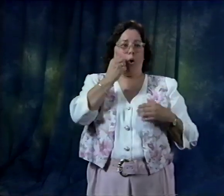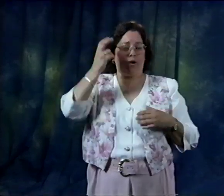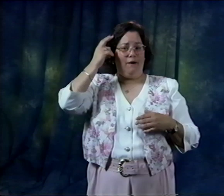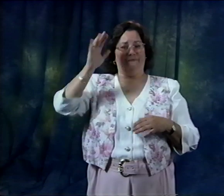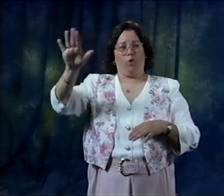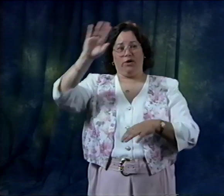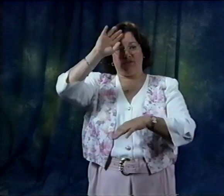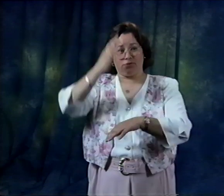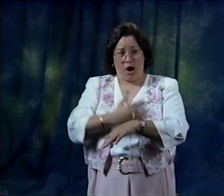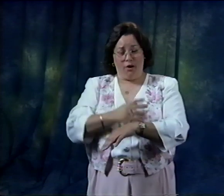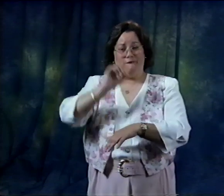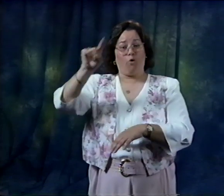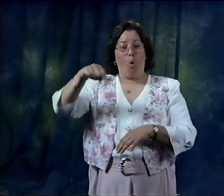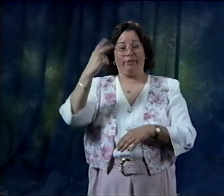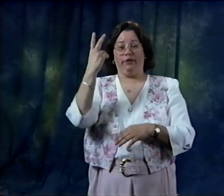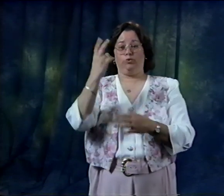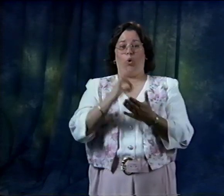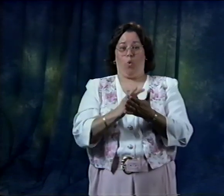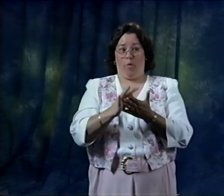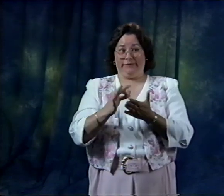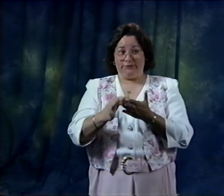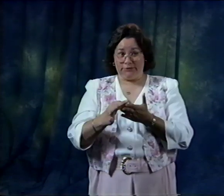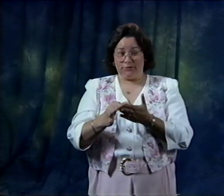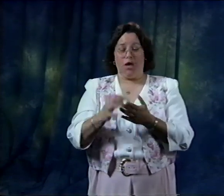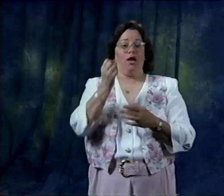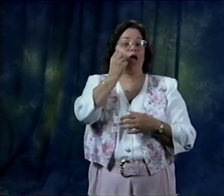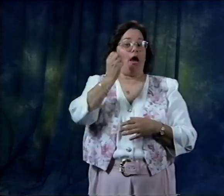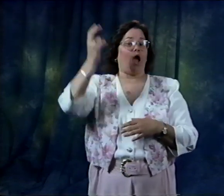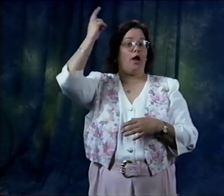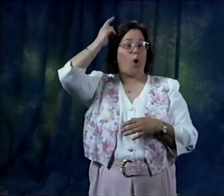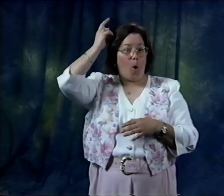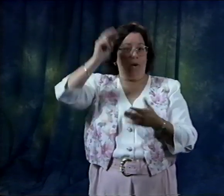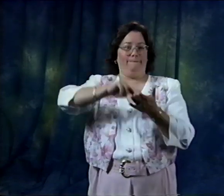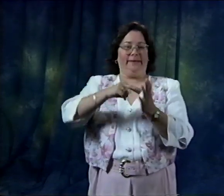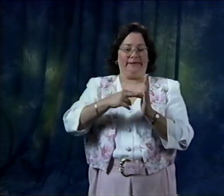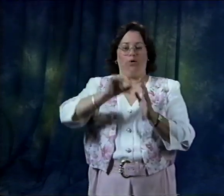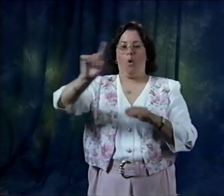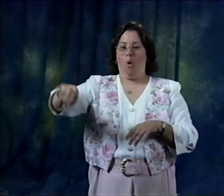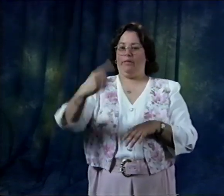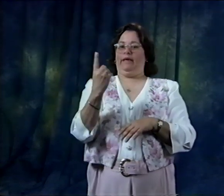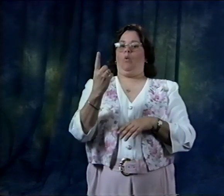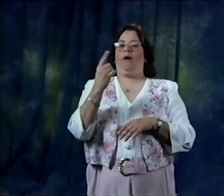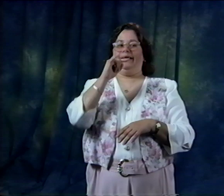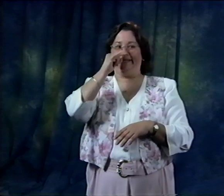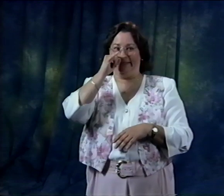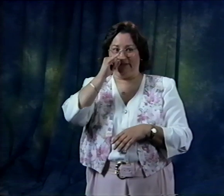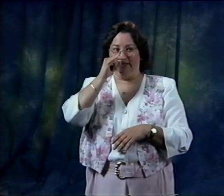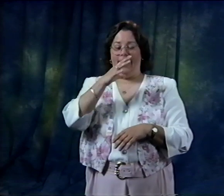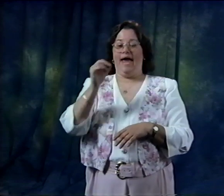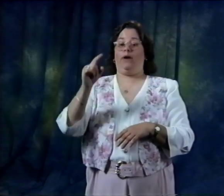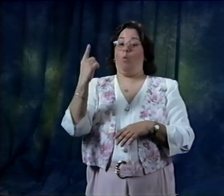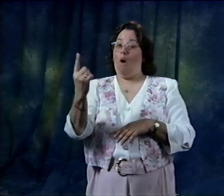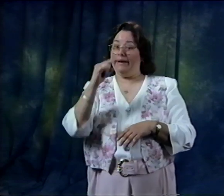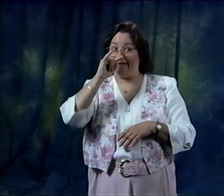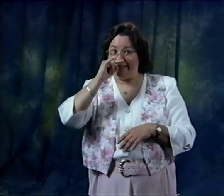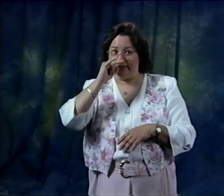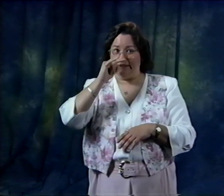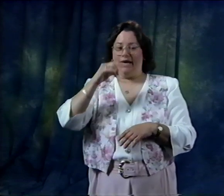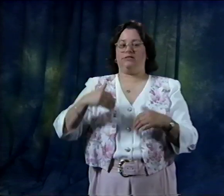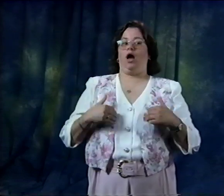young goat for his son for only 2 coins. Had Gad Yah means only 1 kid, and 1 kid